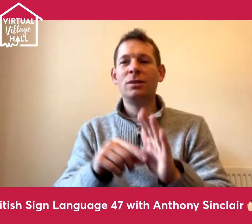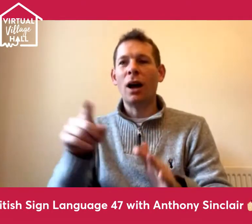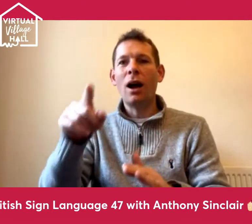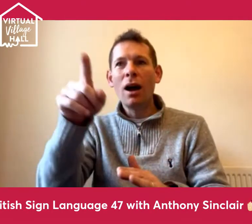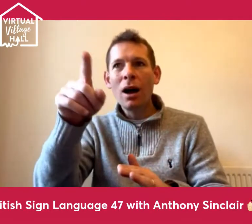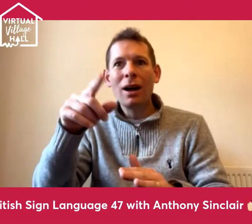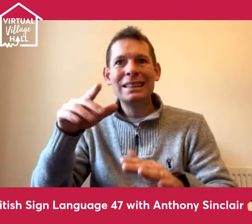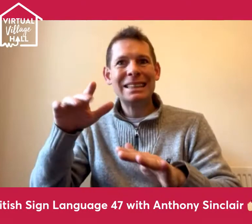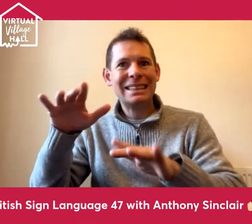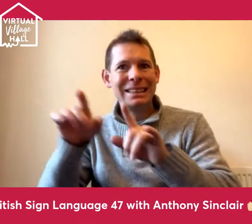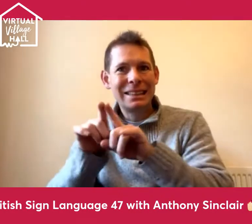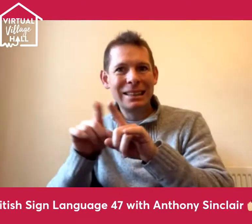language.